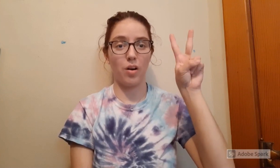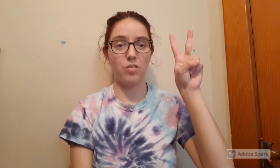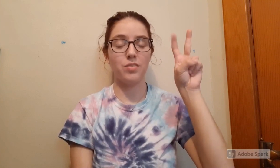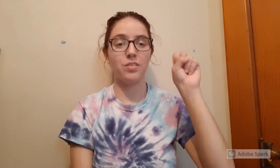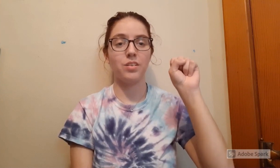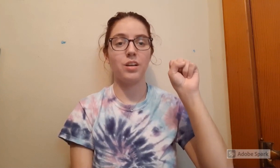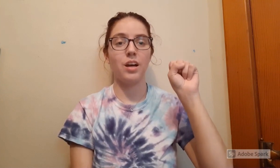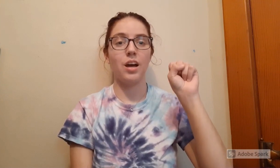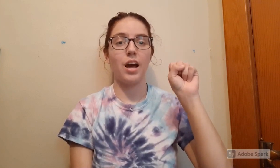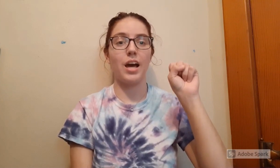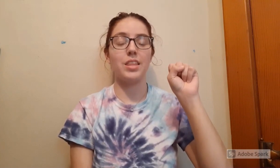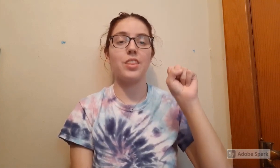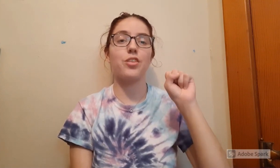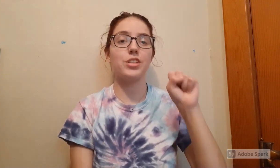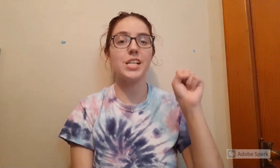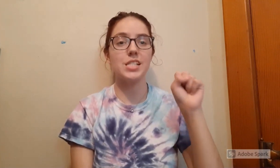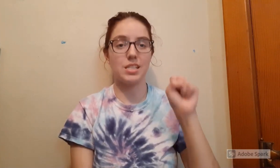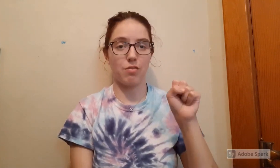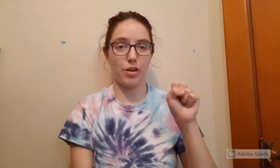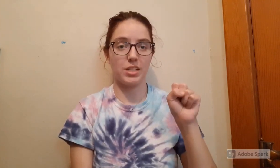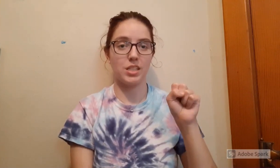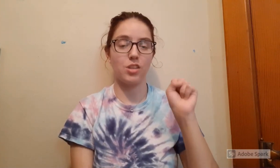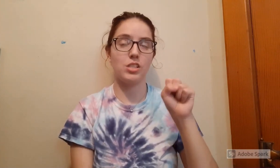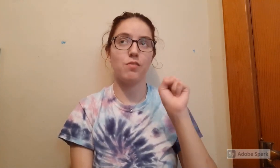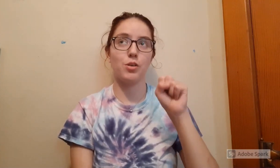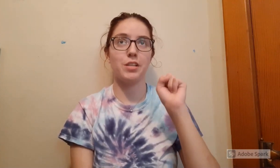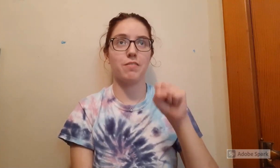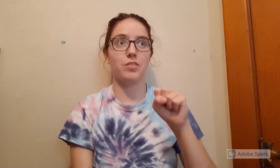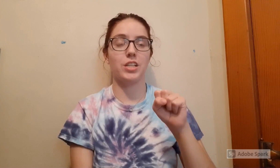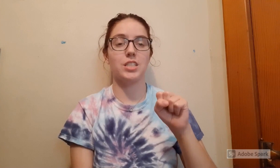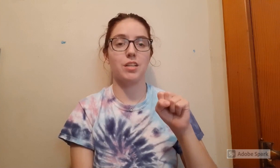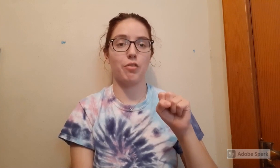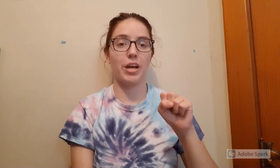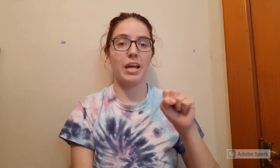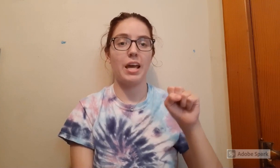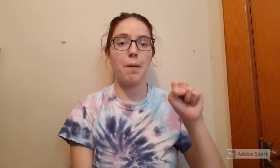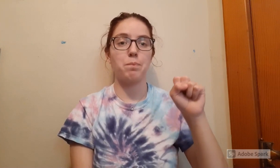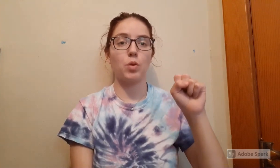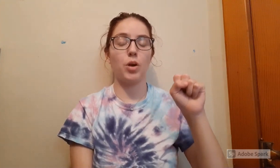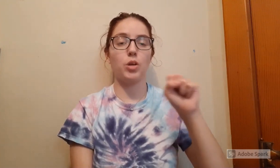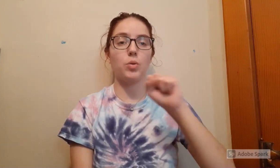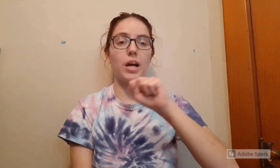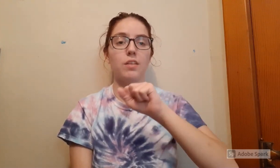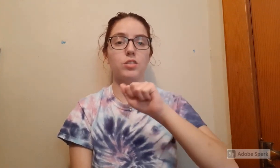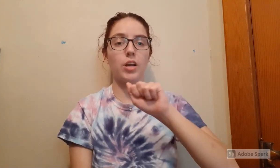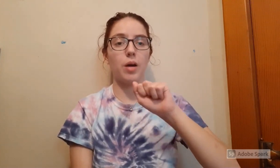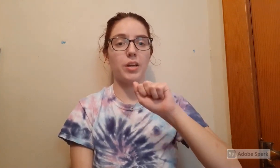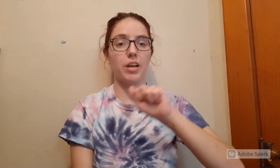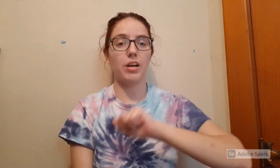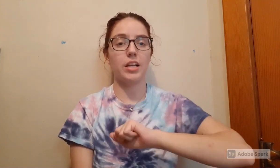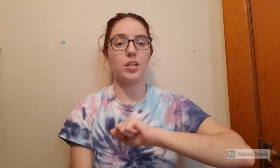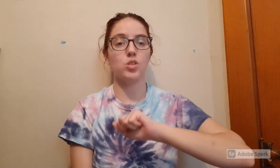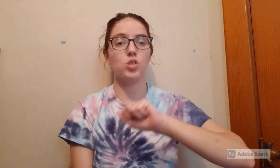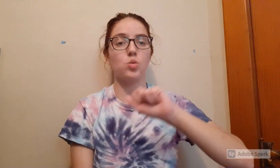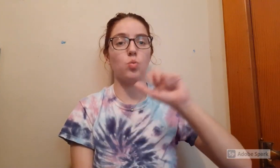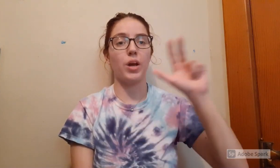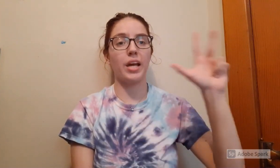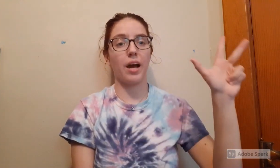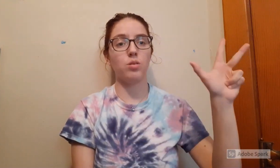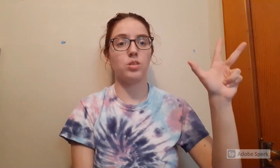12, and then 13 is different. 13, 14, 15 is different, where you kind of start out here and then you swing out to